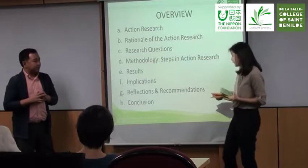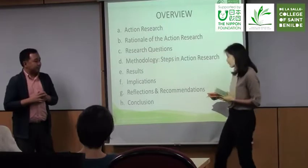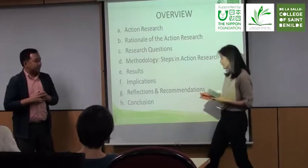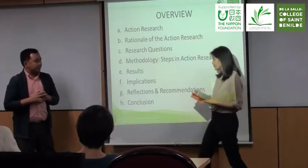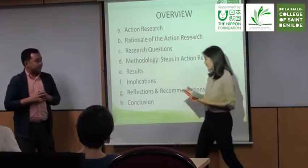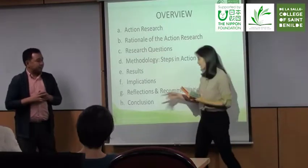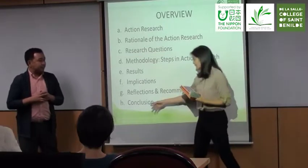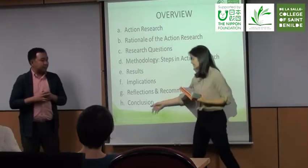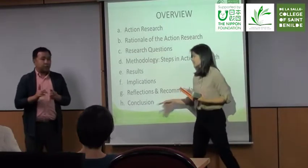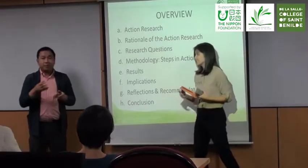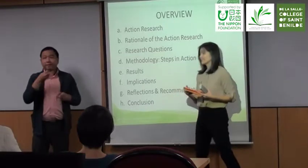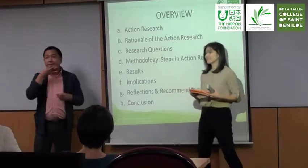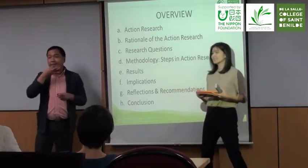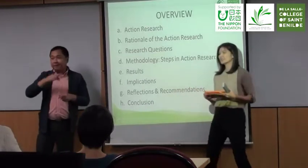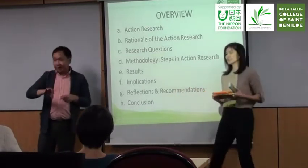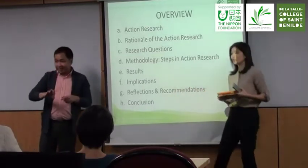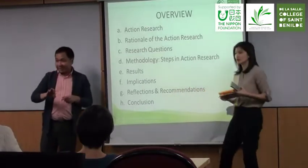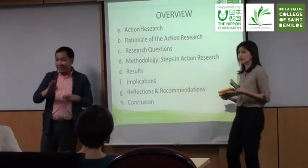And our favorite part,